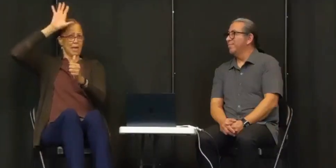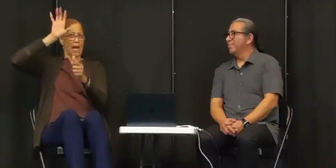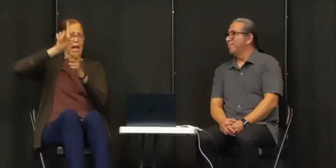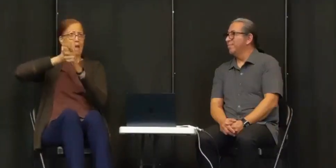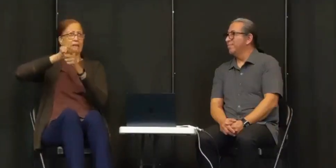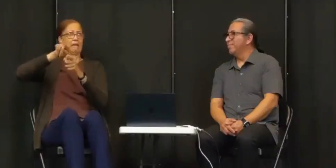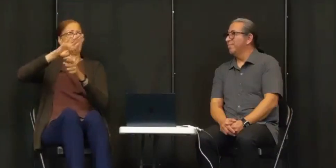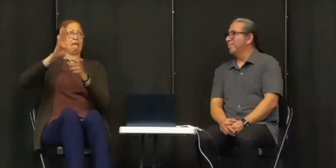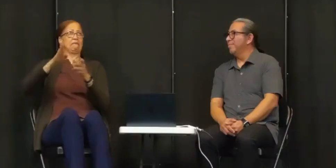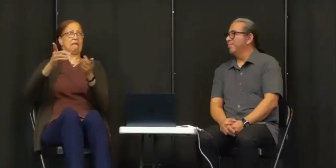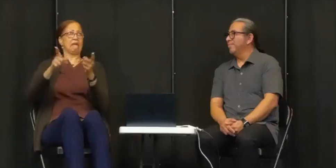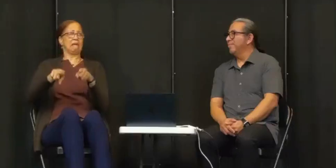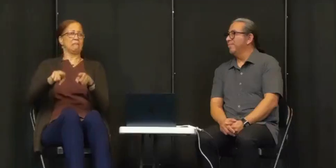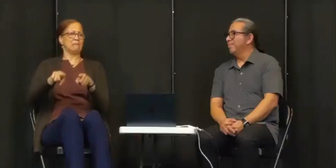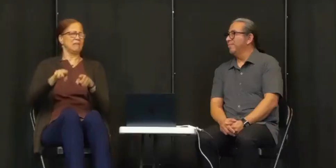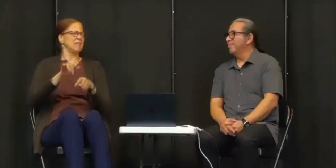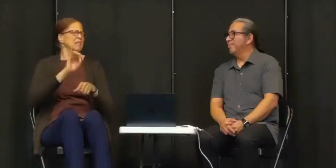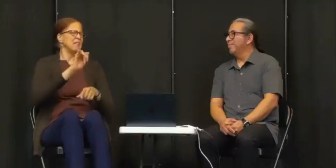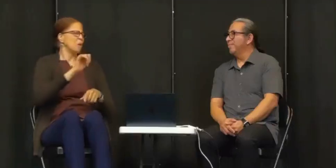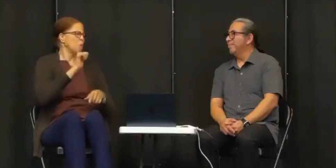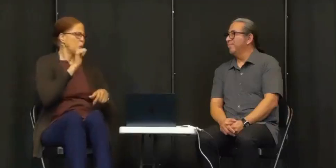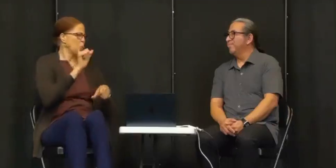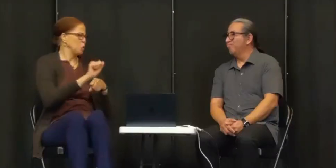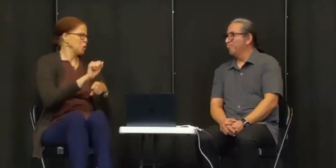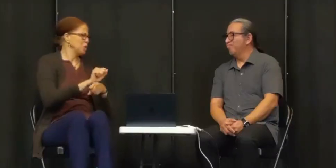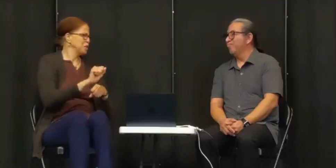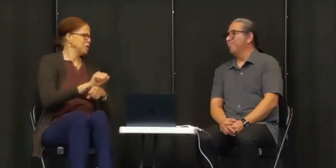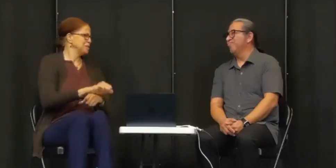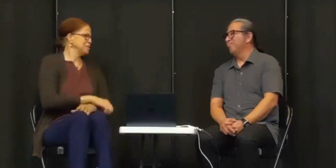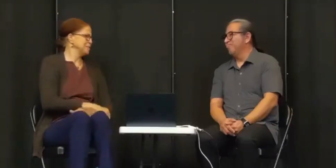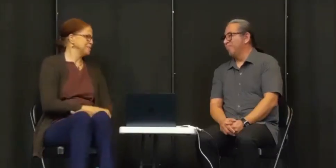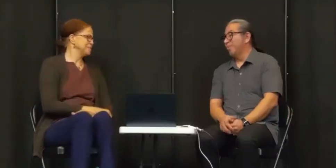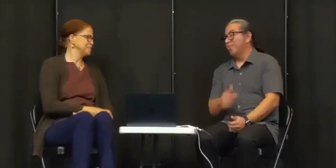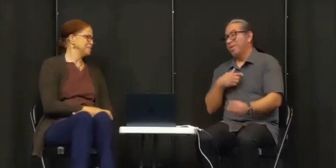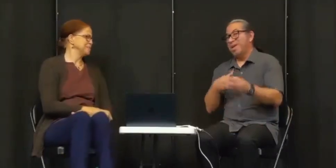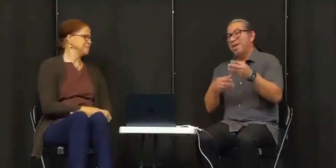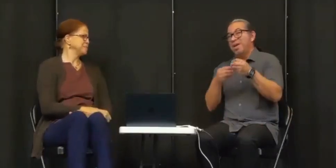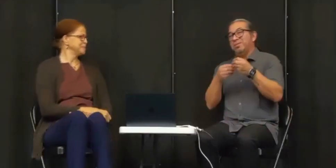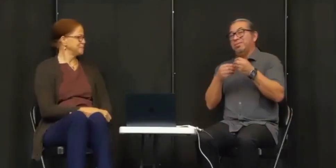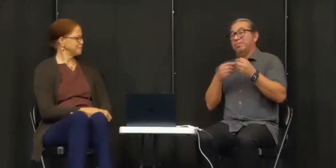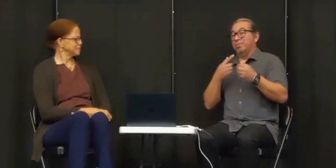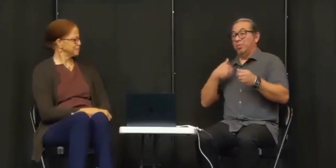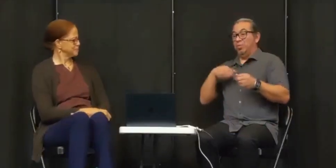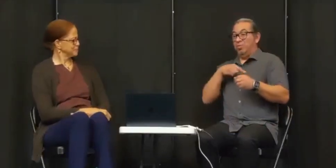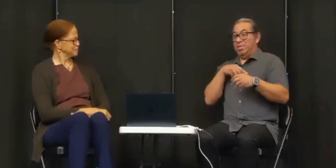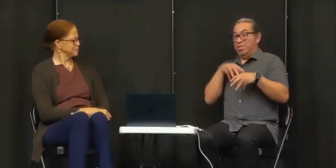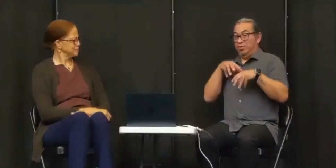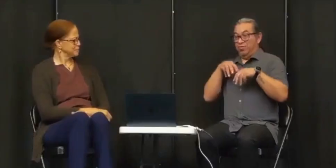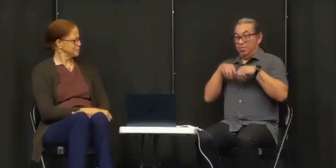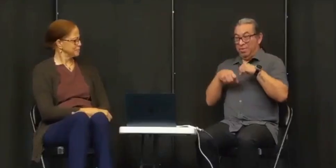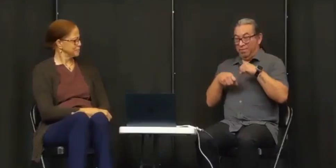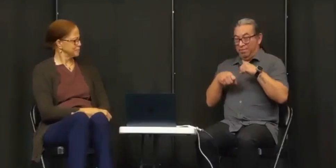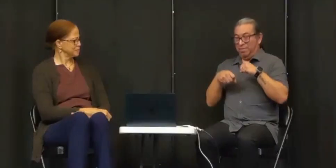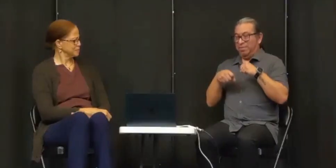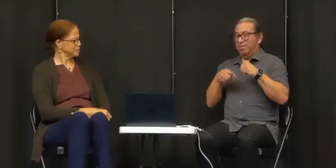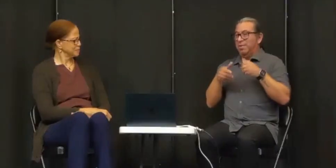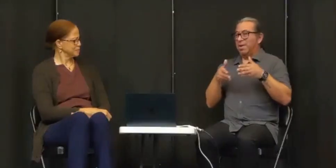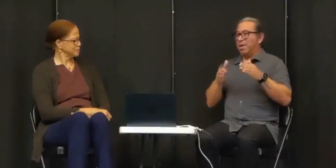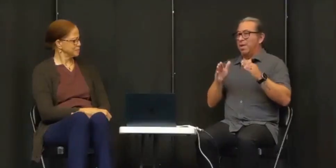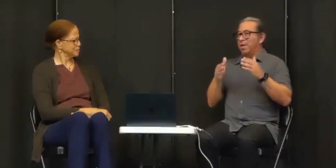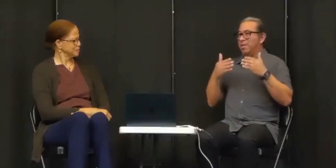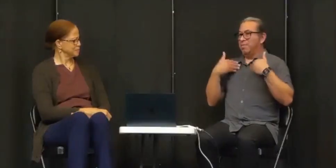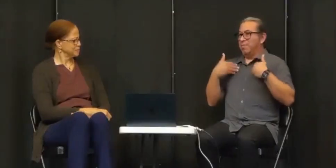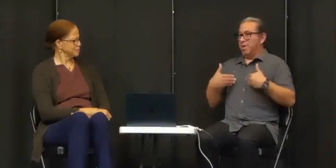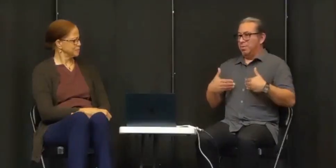look everywhere but at the problem. Oh, that'll never happen. It won't work. It won't work unless you grieve it. I want to